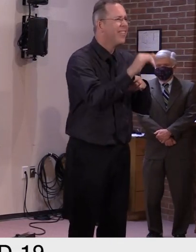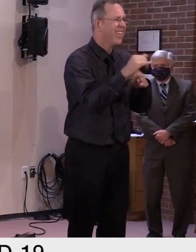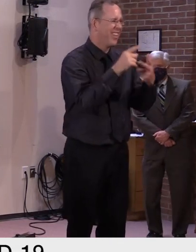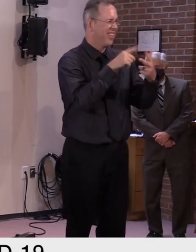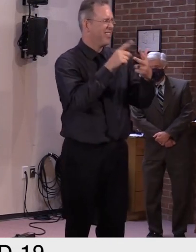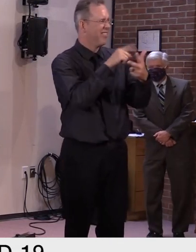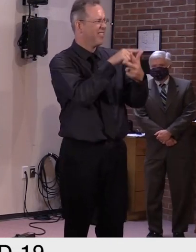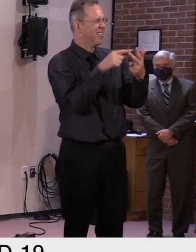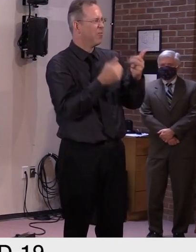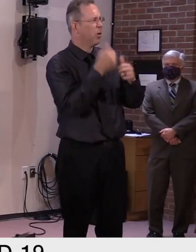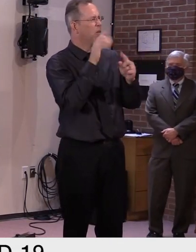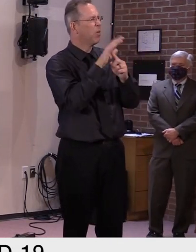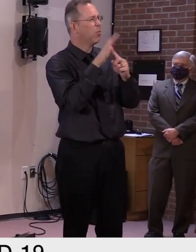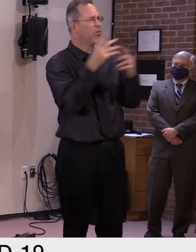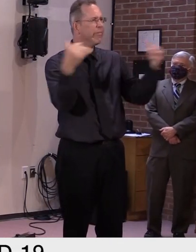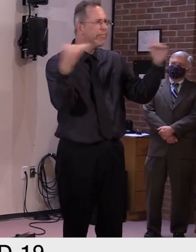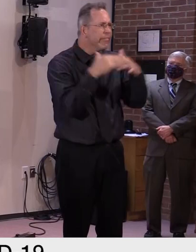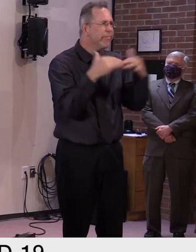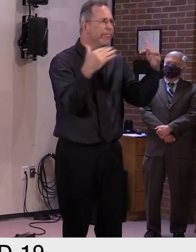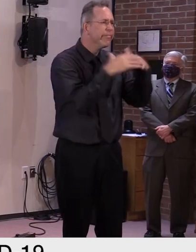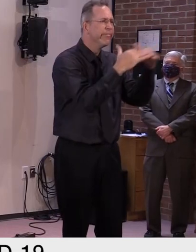that it's quite a lot.